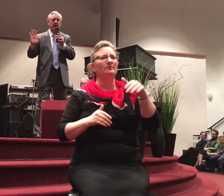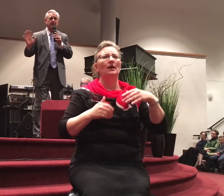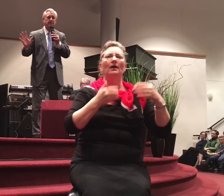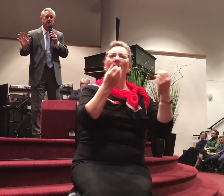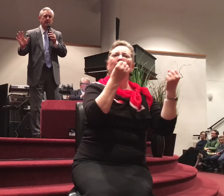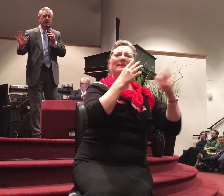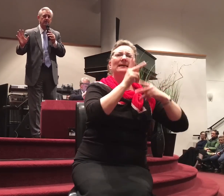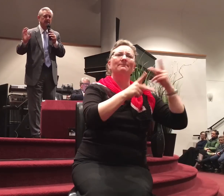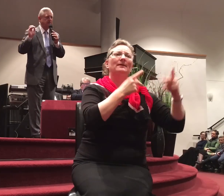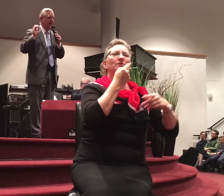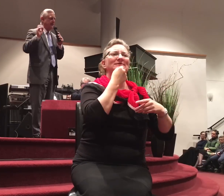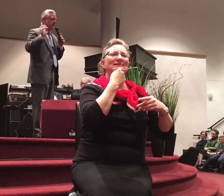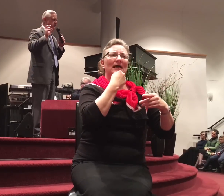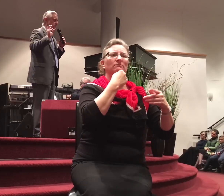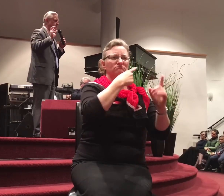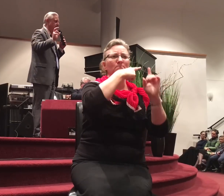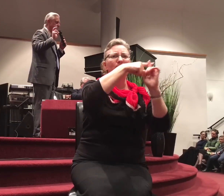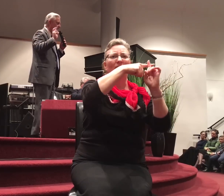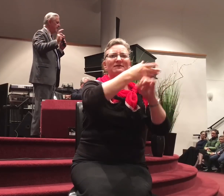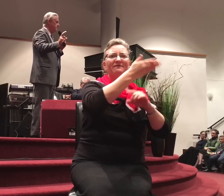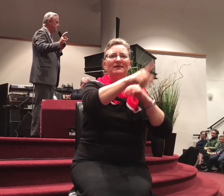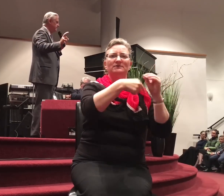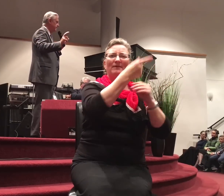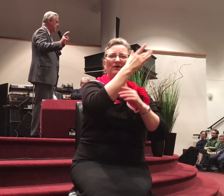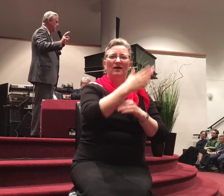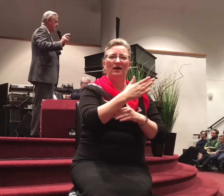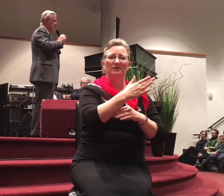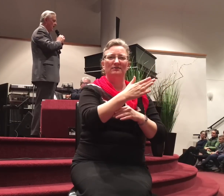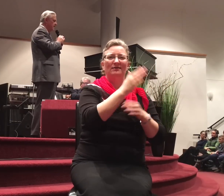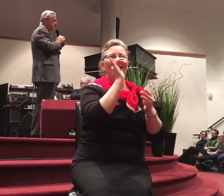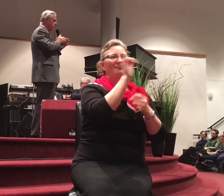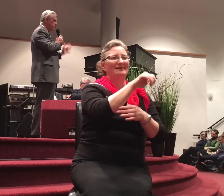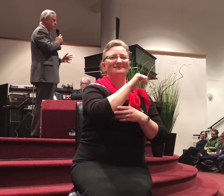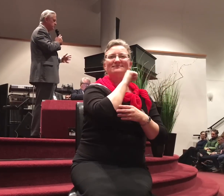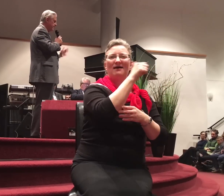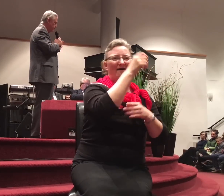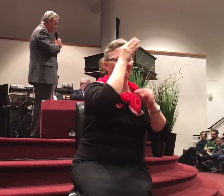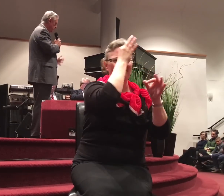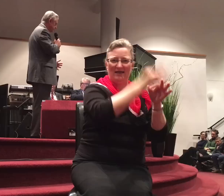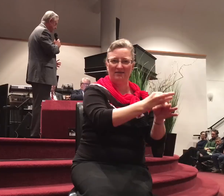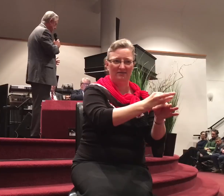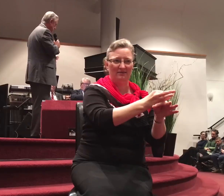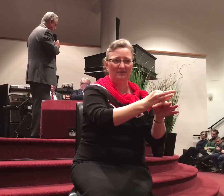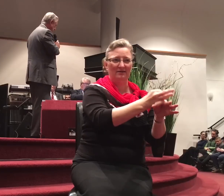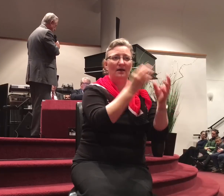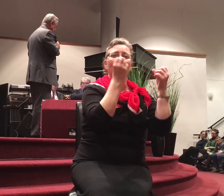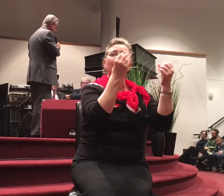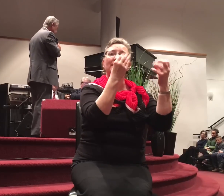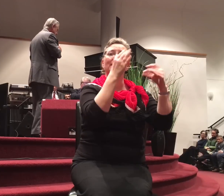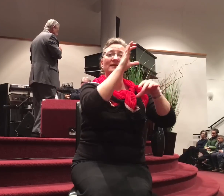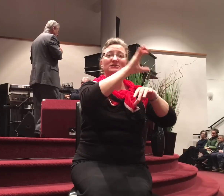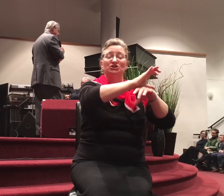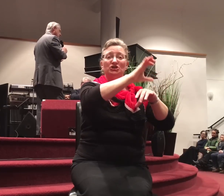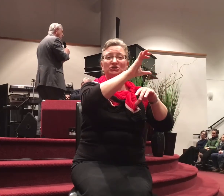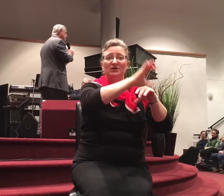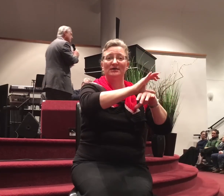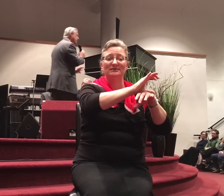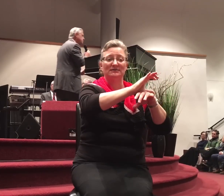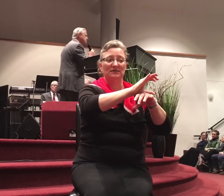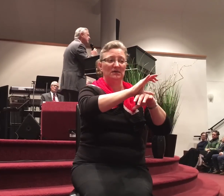about God, but that doesn't amount to faith. There are a lot of churches that have built